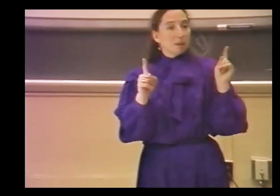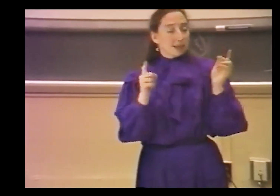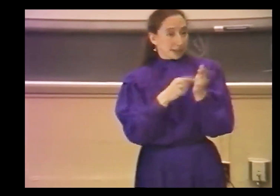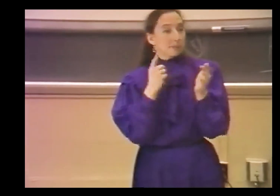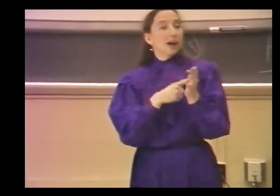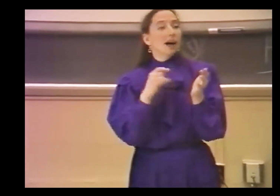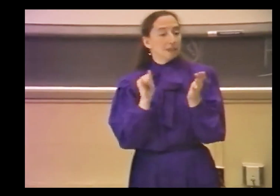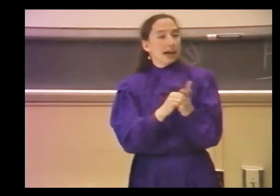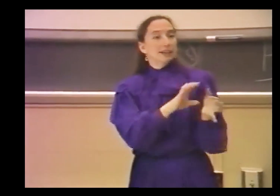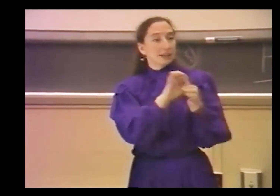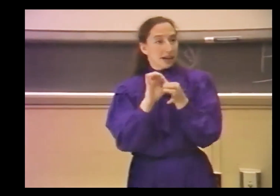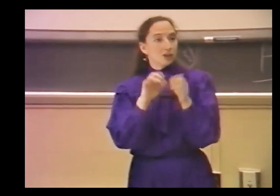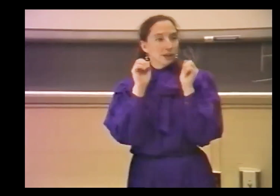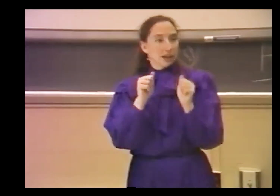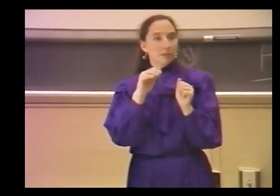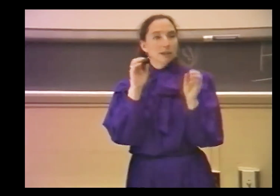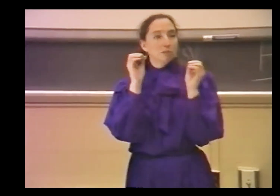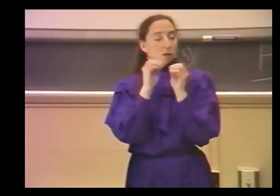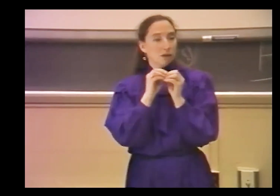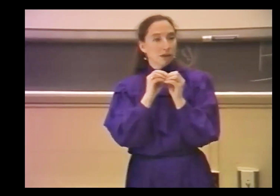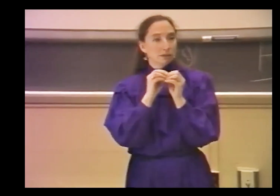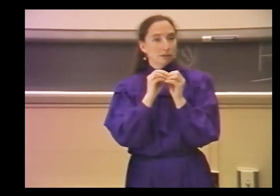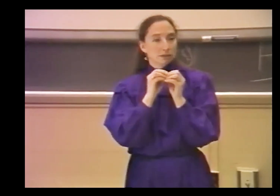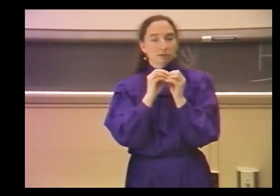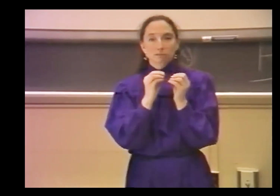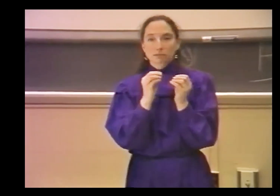But sometimes that connection can be more